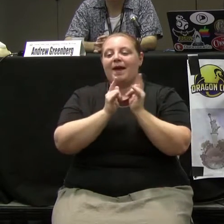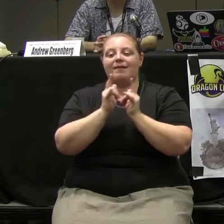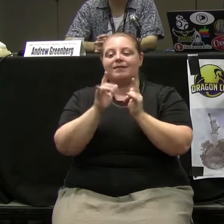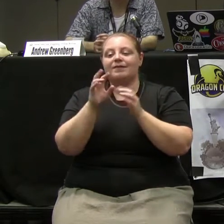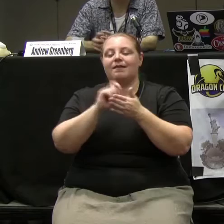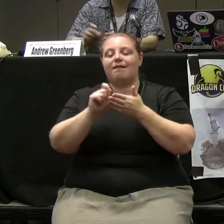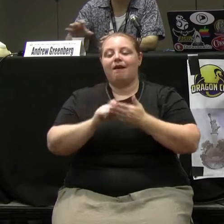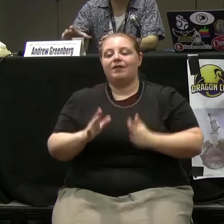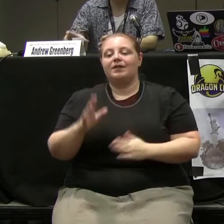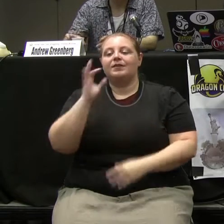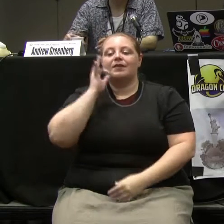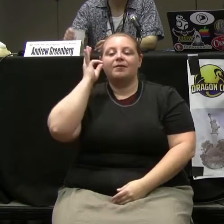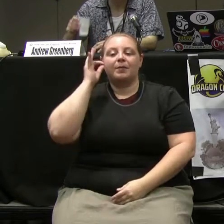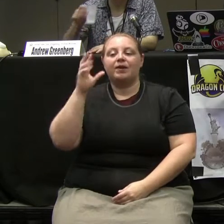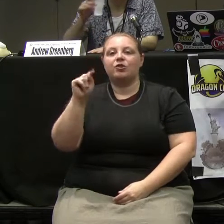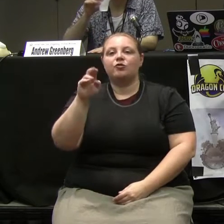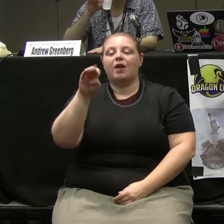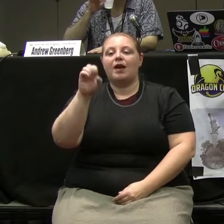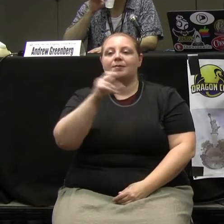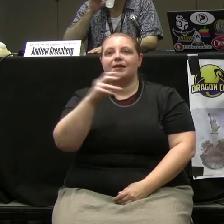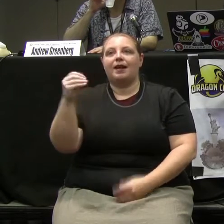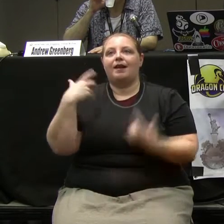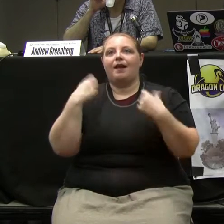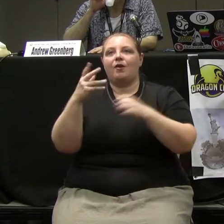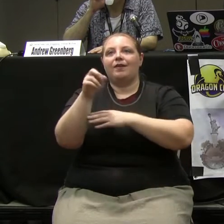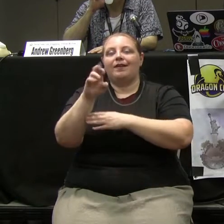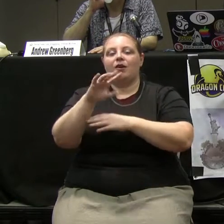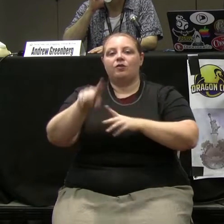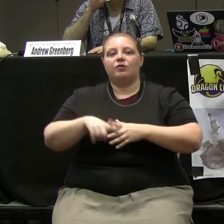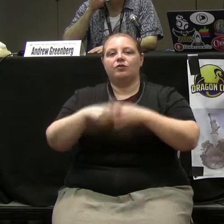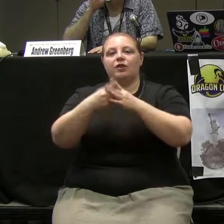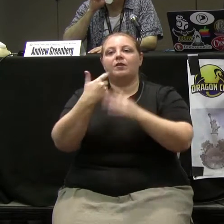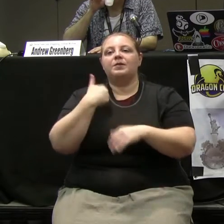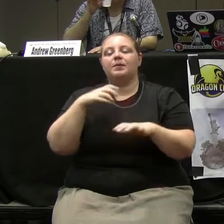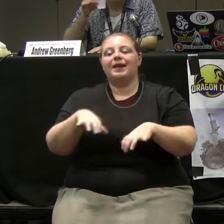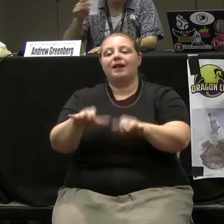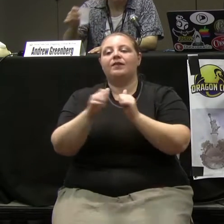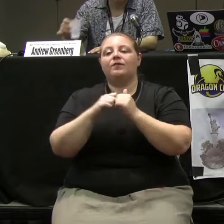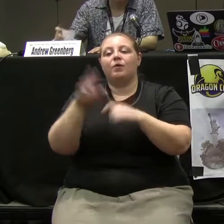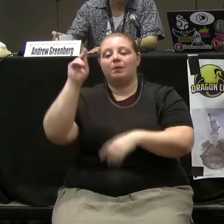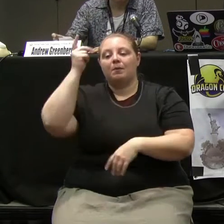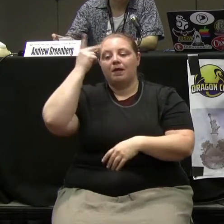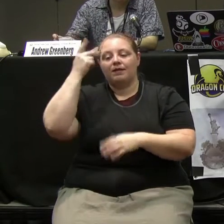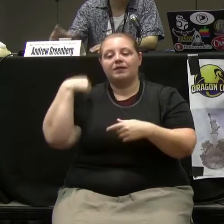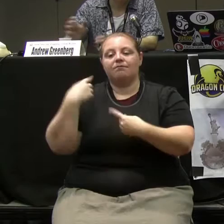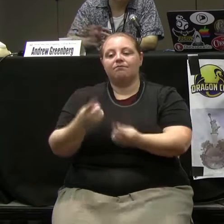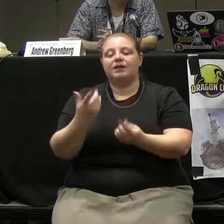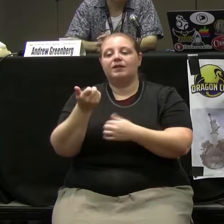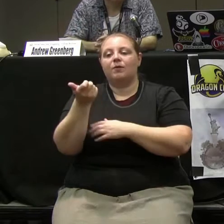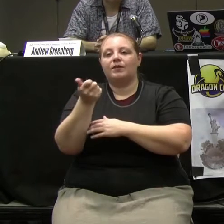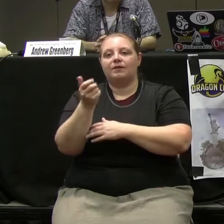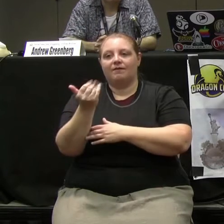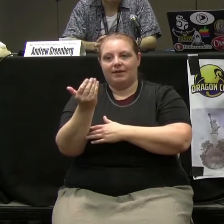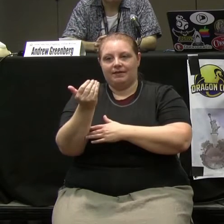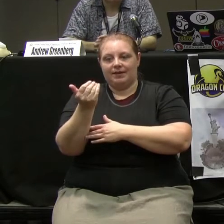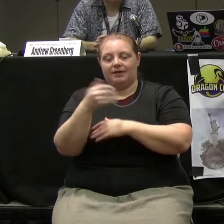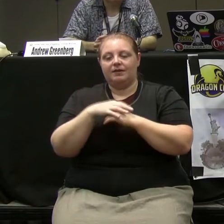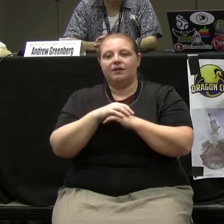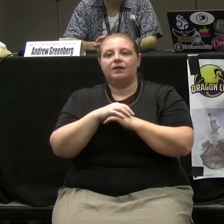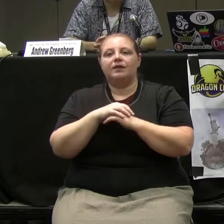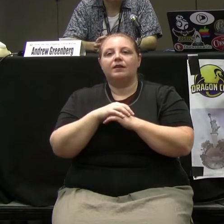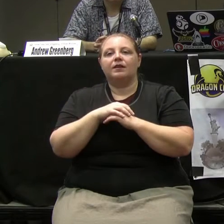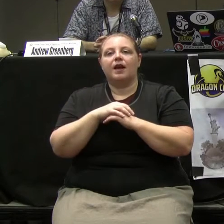tribes, and healthcare startups. I've been active in politics since I was 15, starting as a congressional